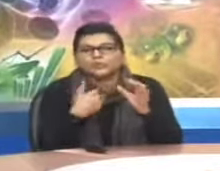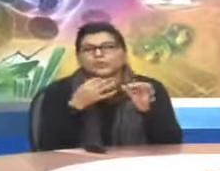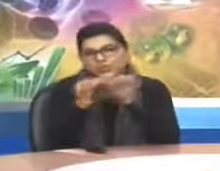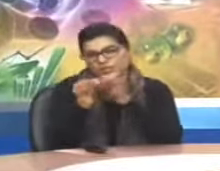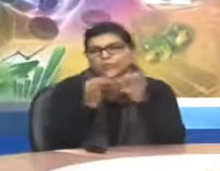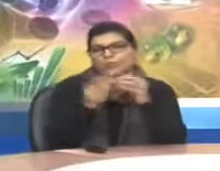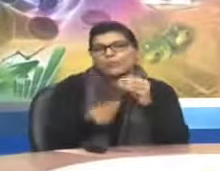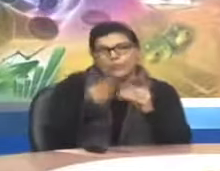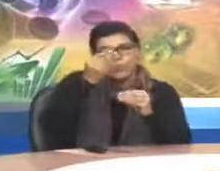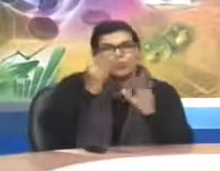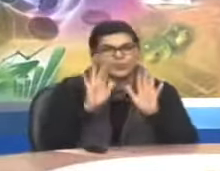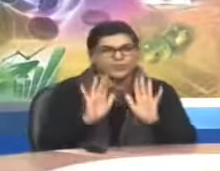reuse.